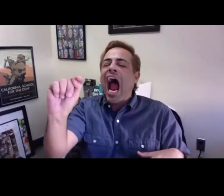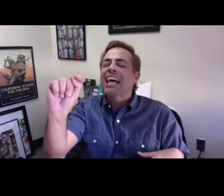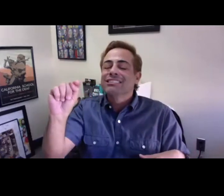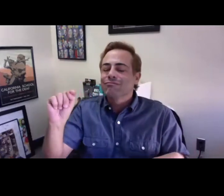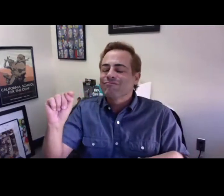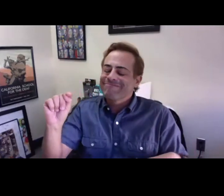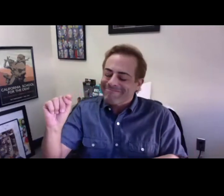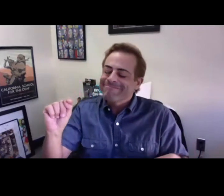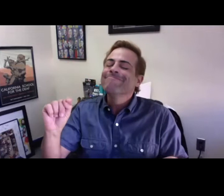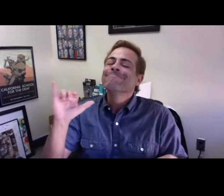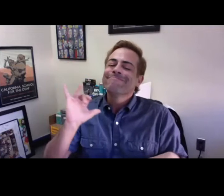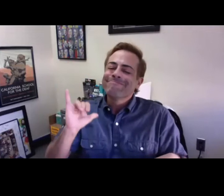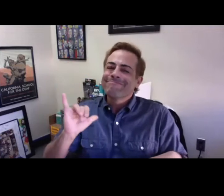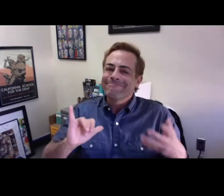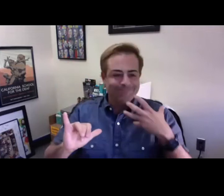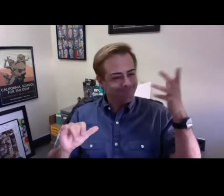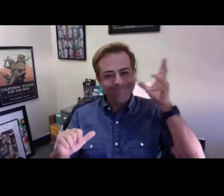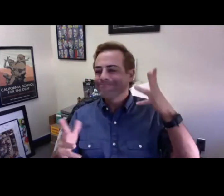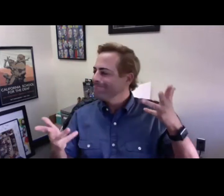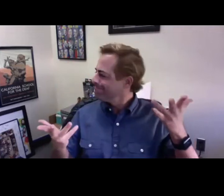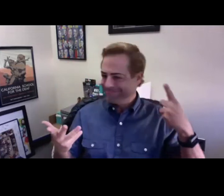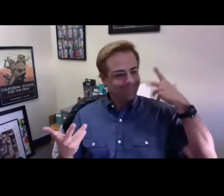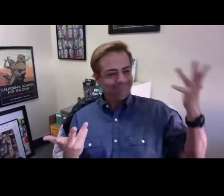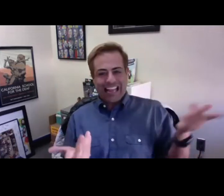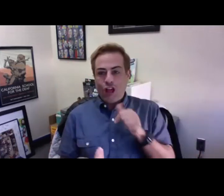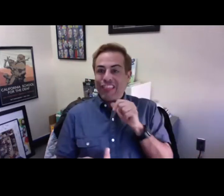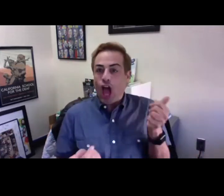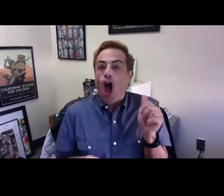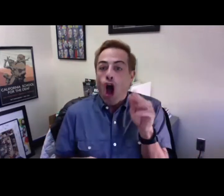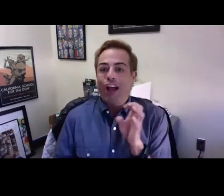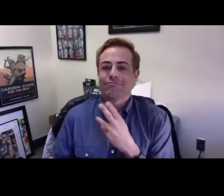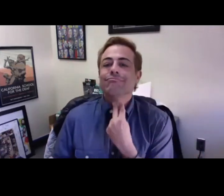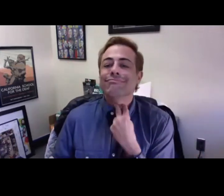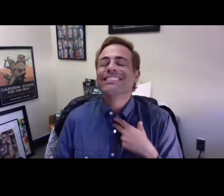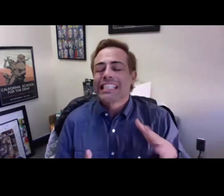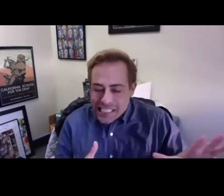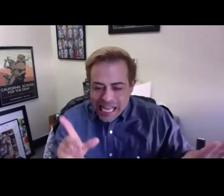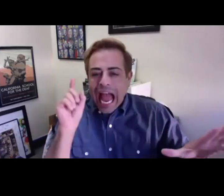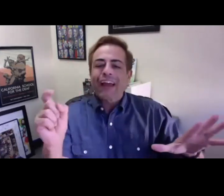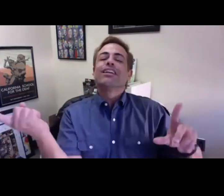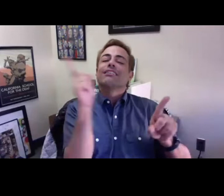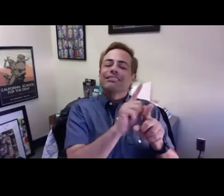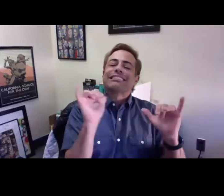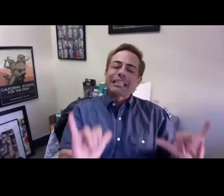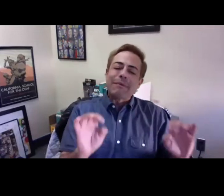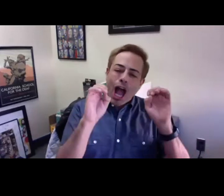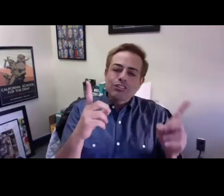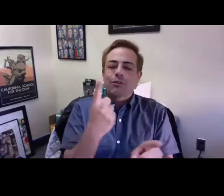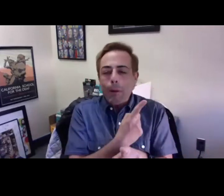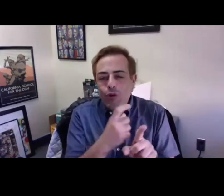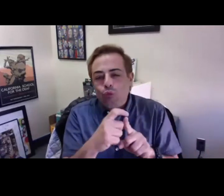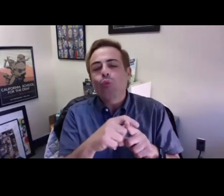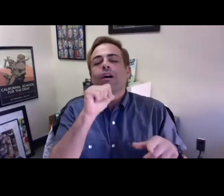school that somebody screamed idiot. And everybody that was hearing could hear that. They use their